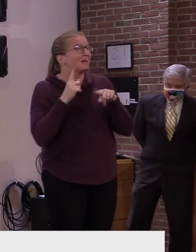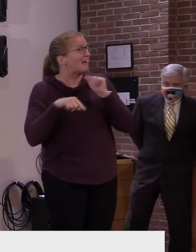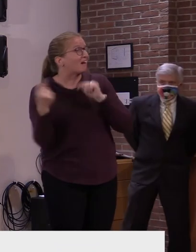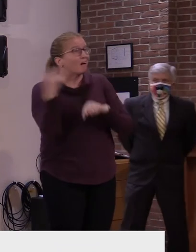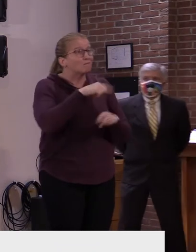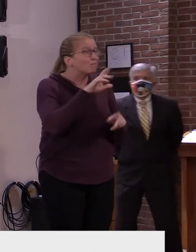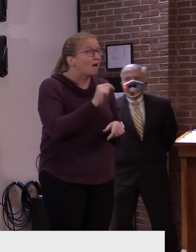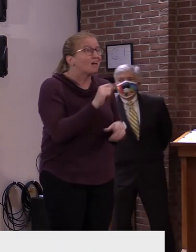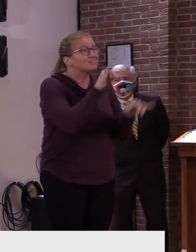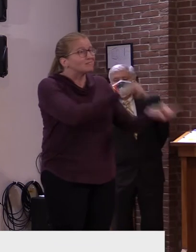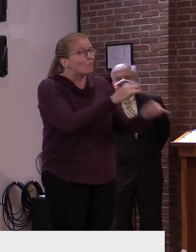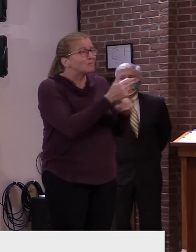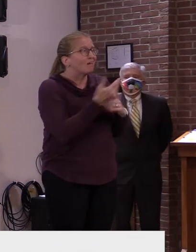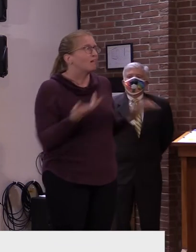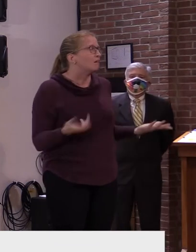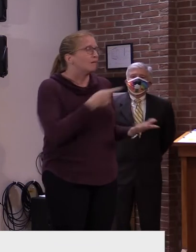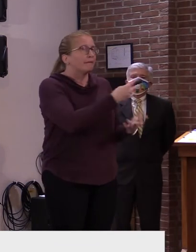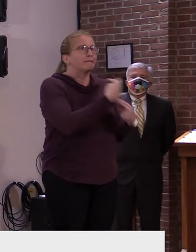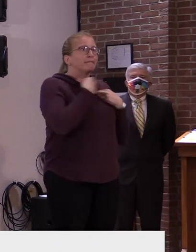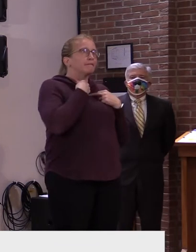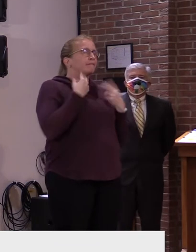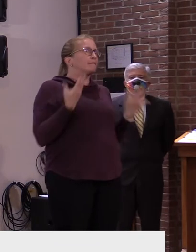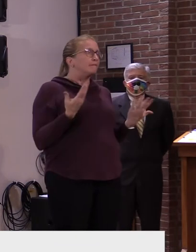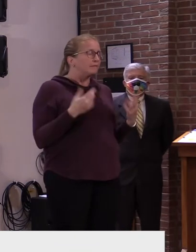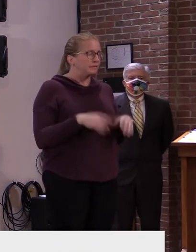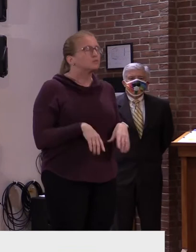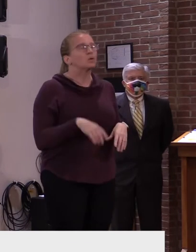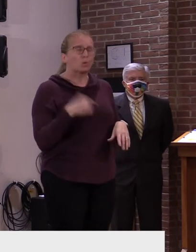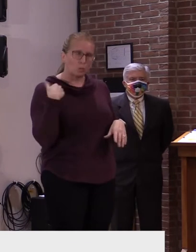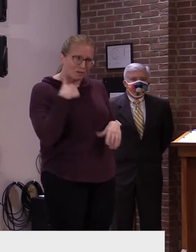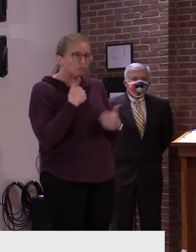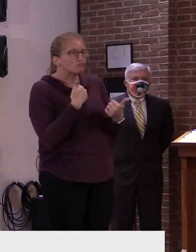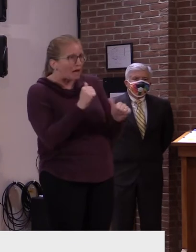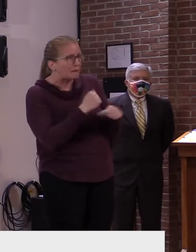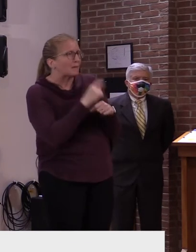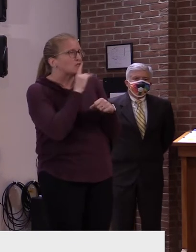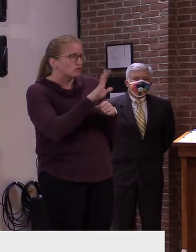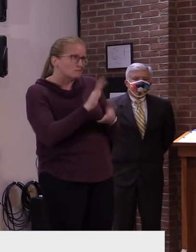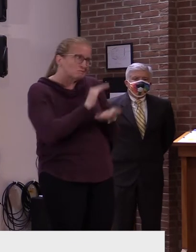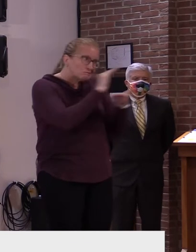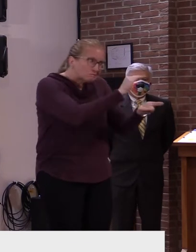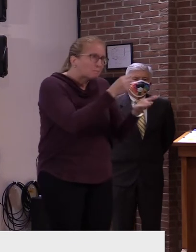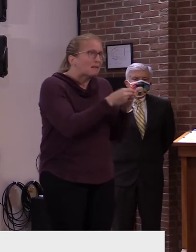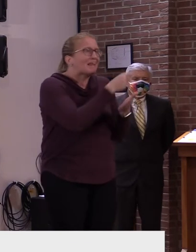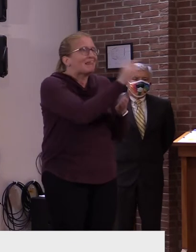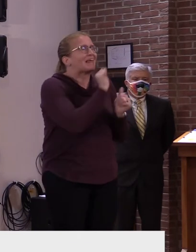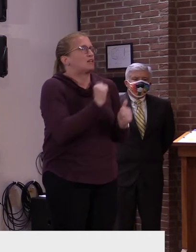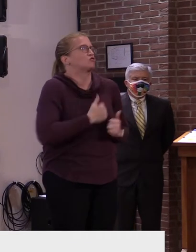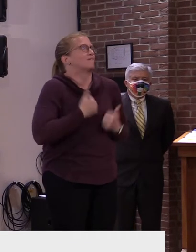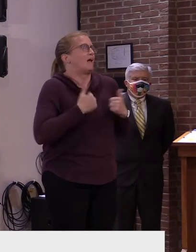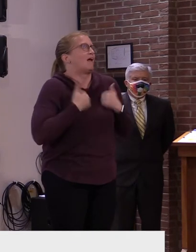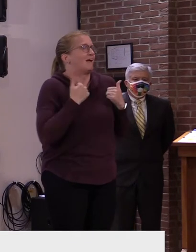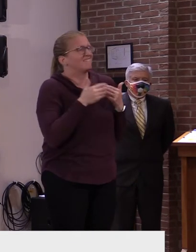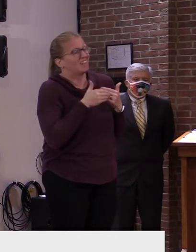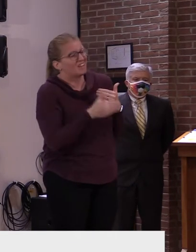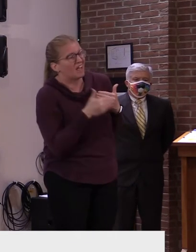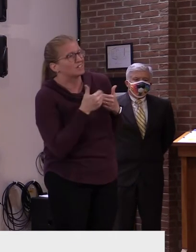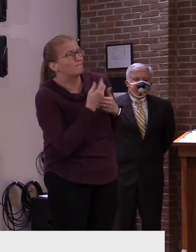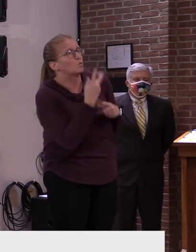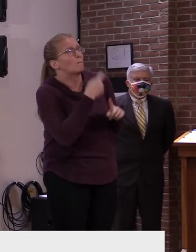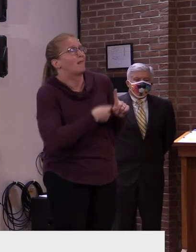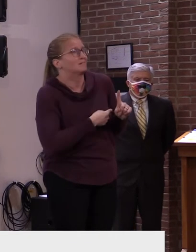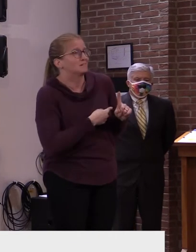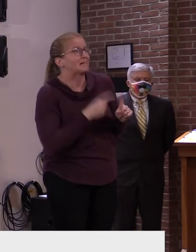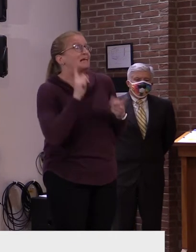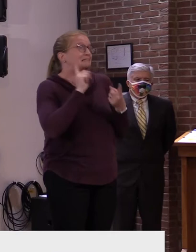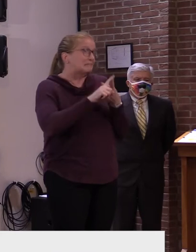of these steps steps to make sure that we're protecting them so they can survive over the next few months that will until